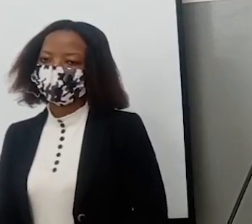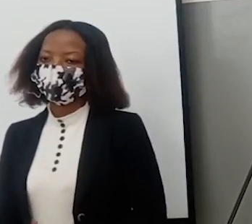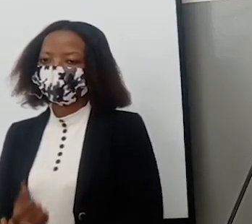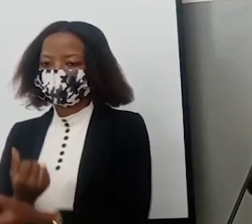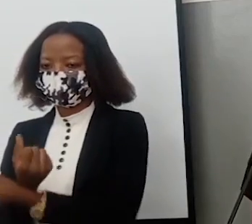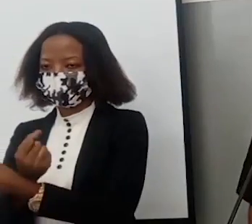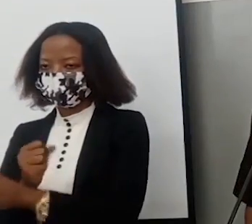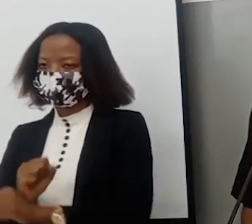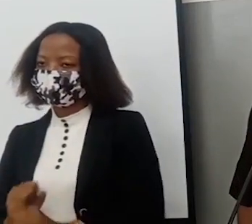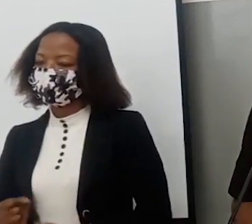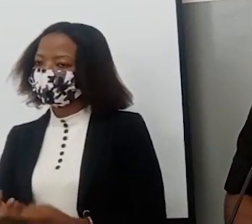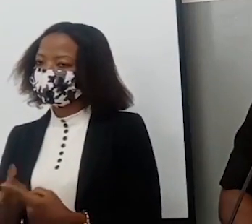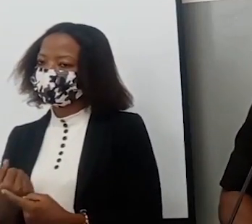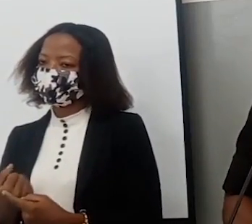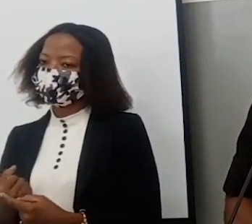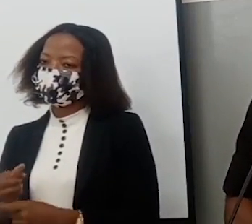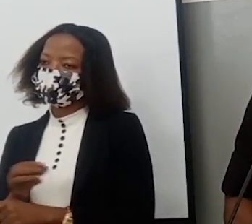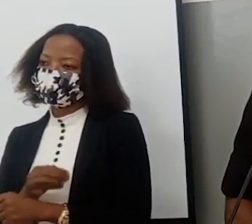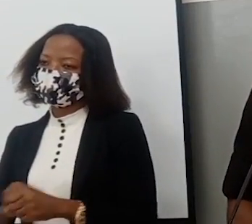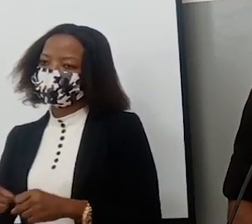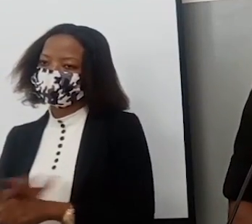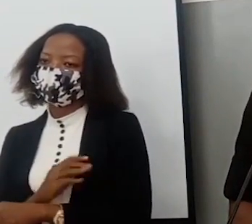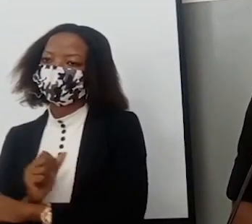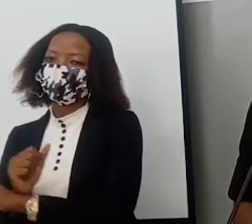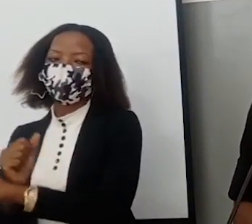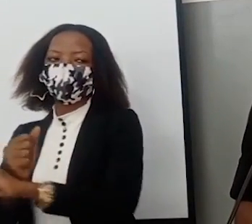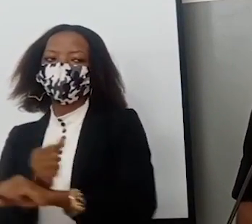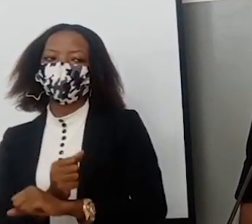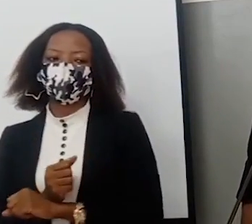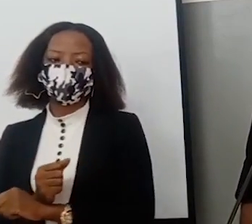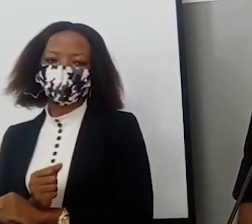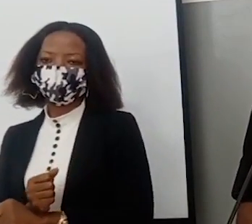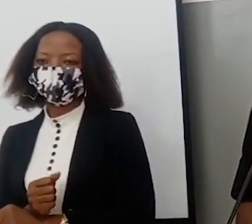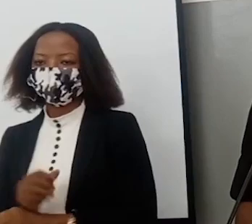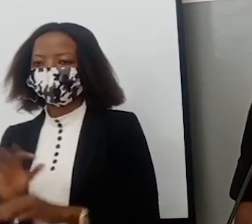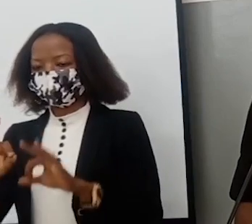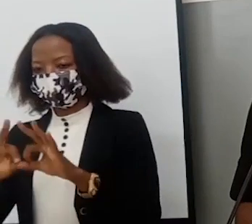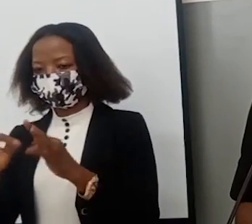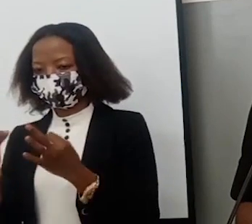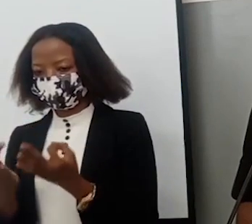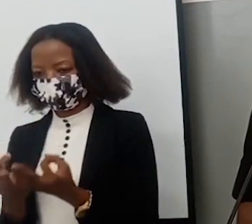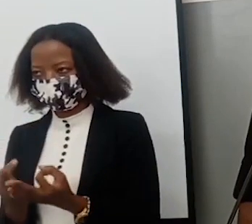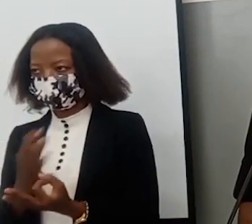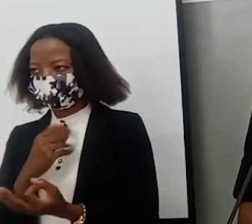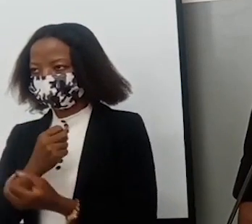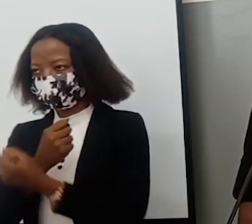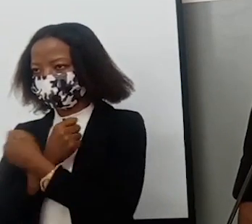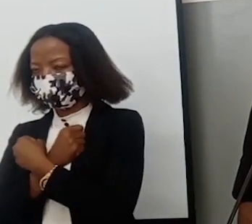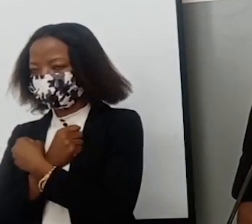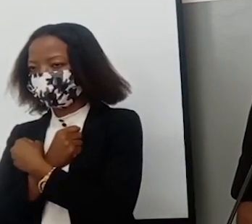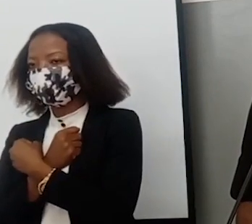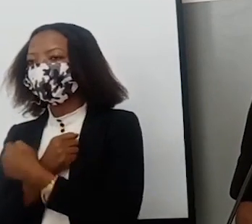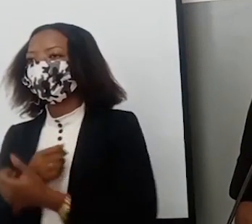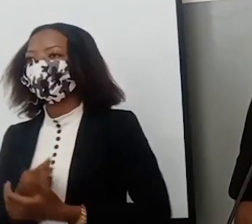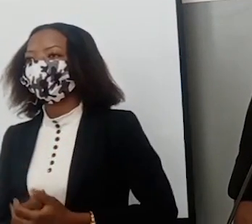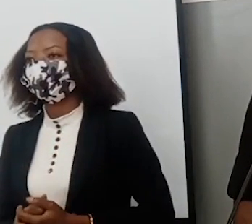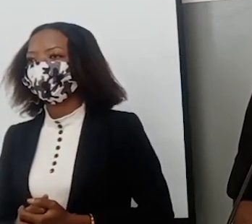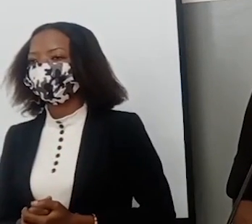safe and to be effective to protect us, our families, and our loved ones.